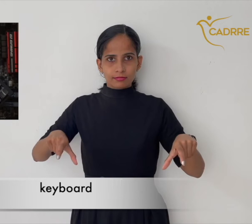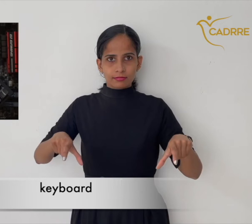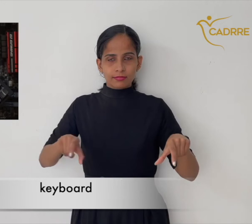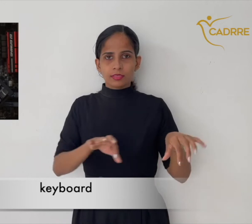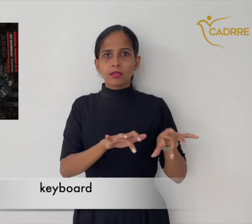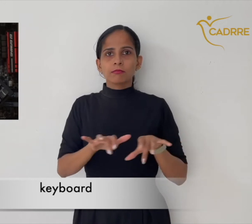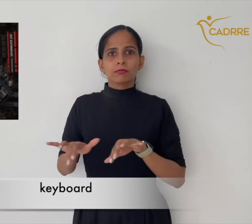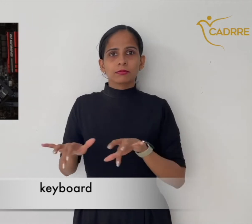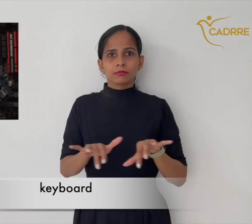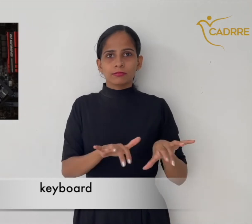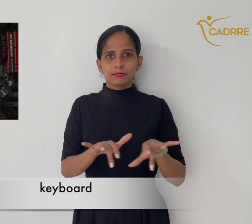keyboard